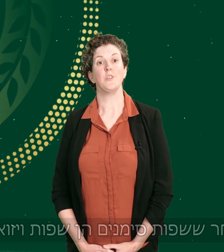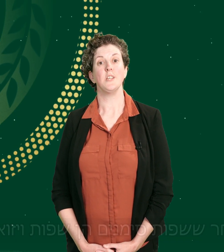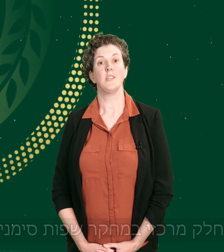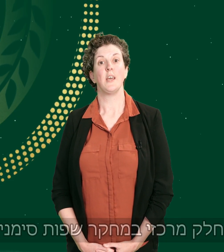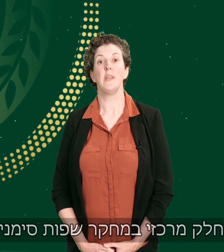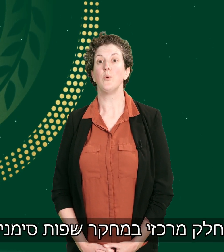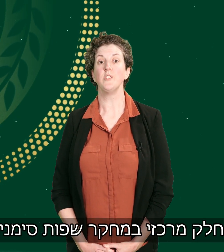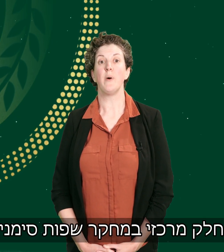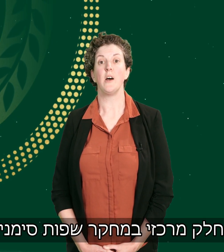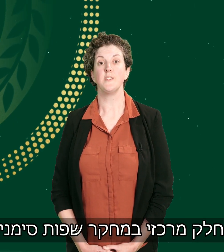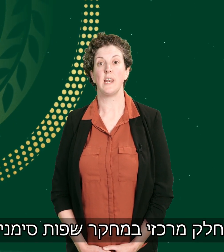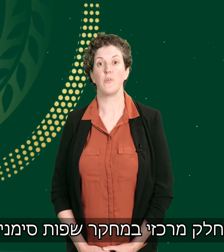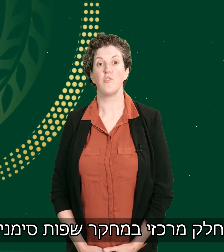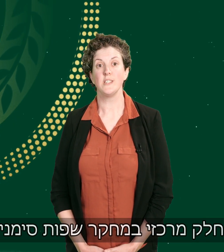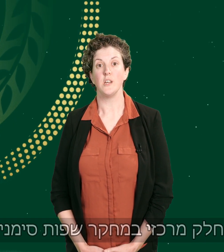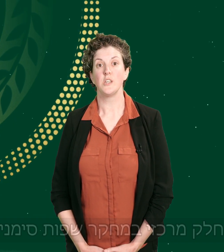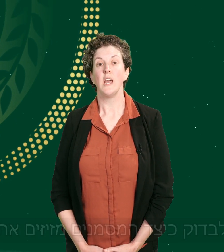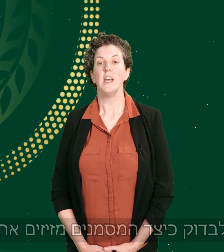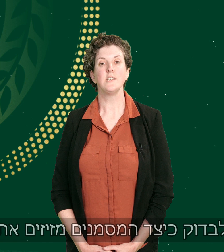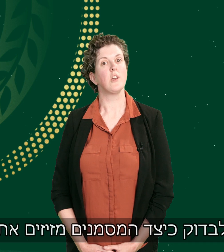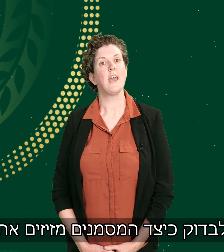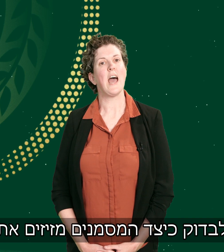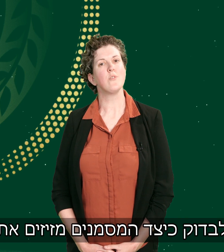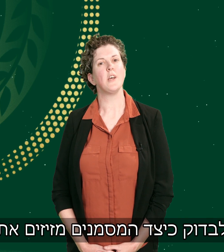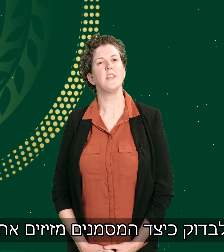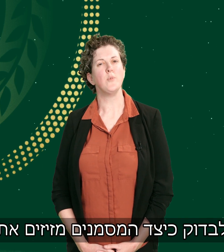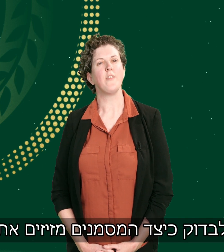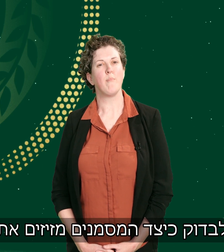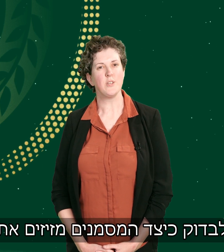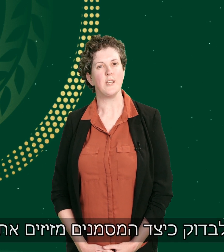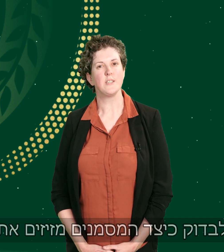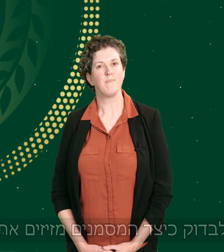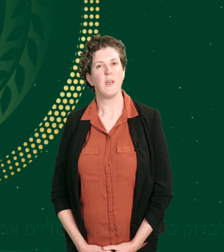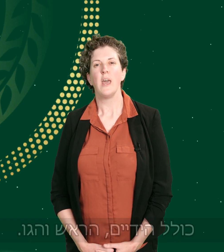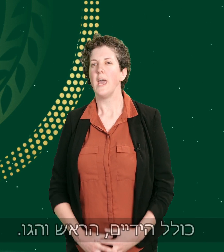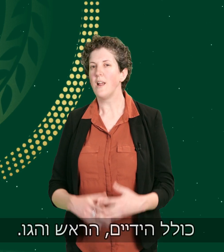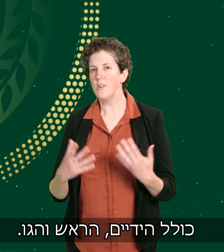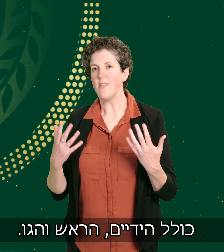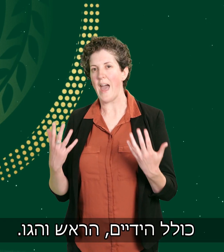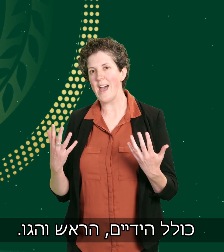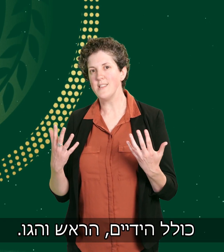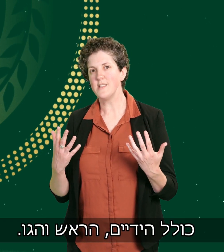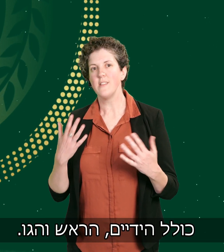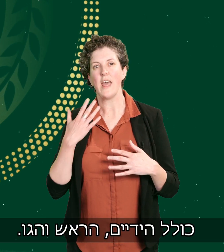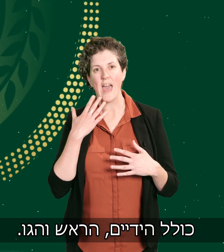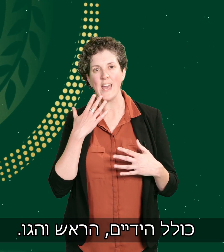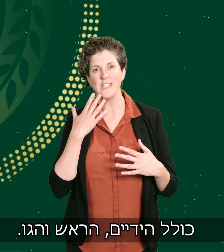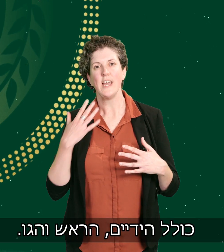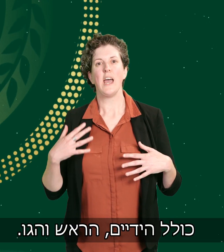languages, an important part of sign language research is looking at how signers move their bodies, including their hands, their head, and